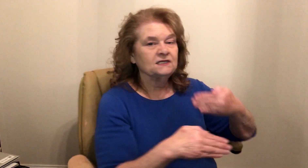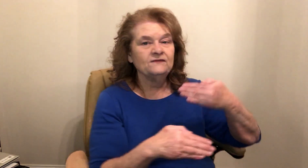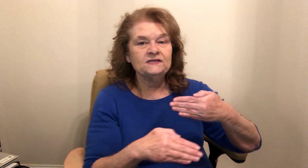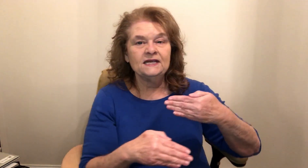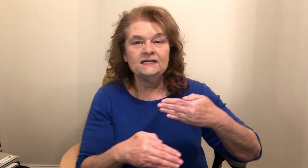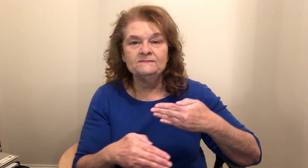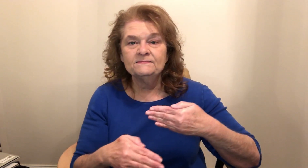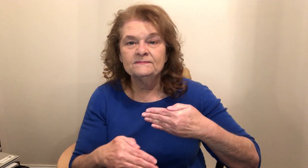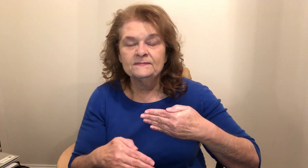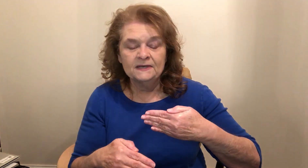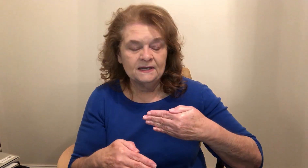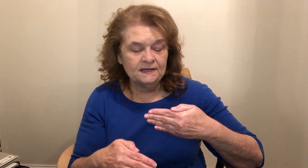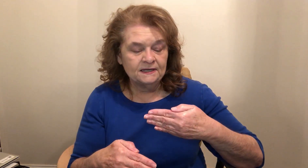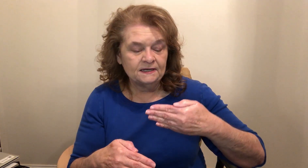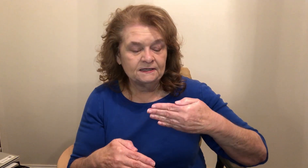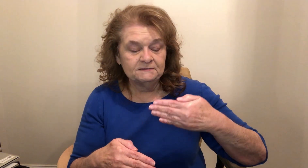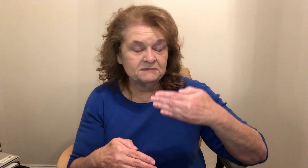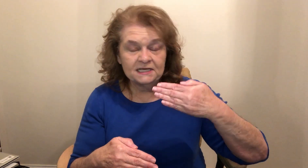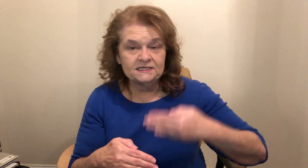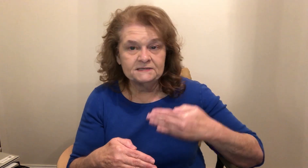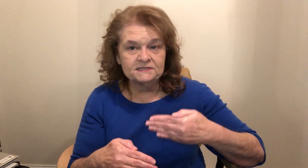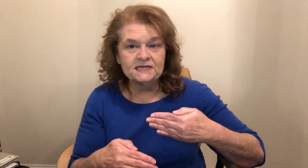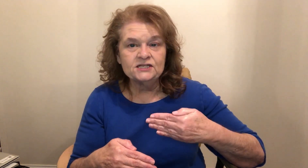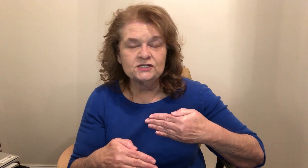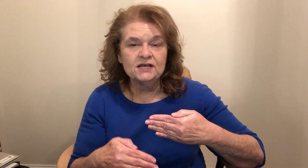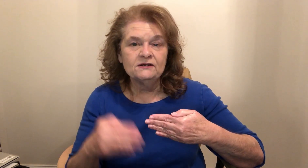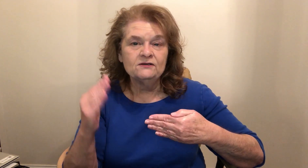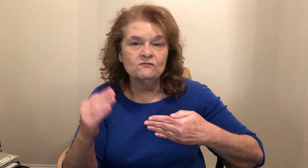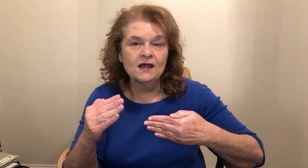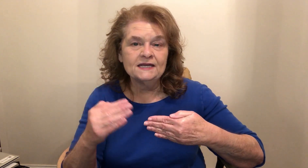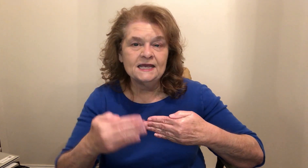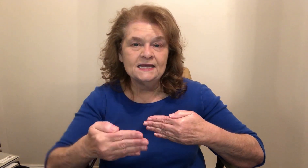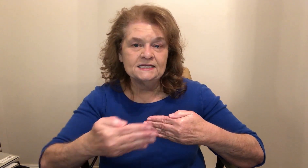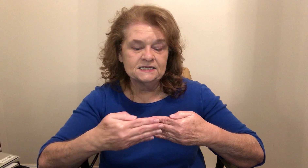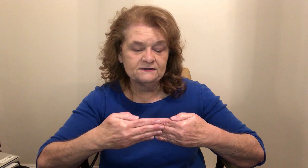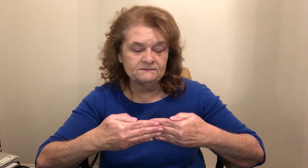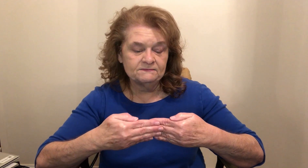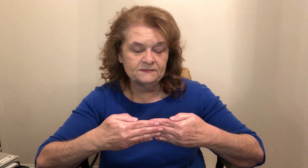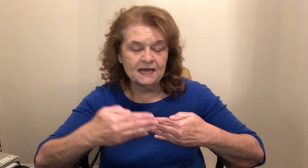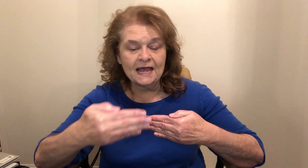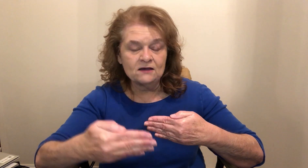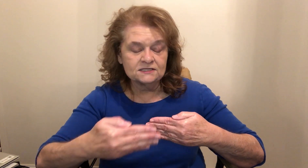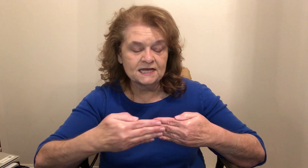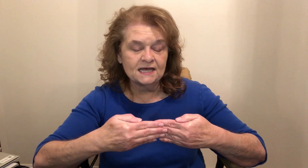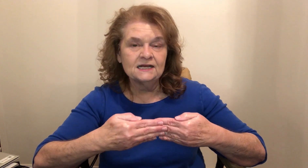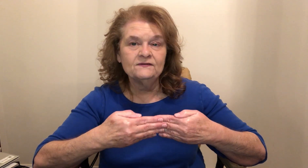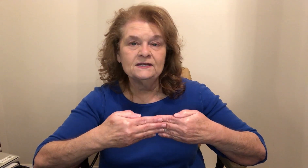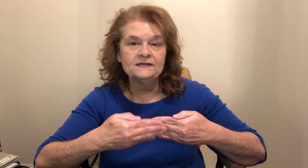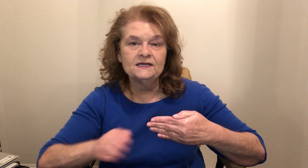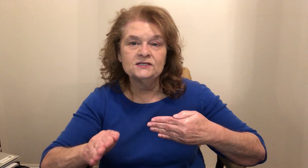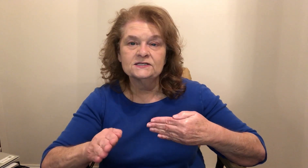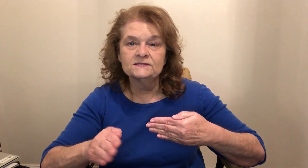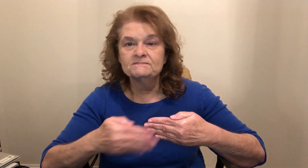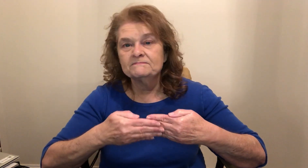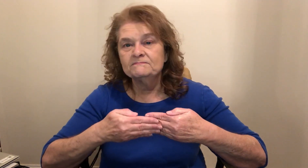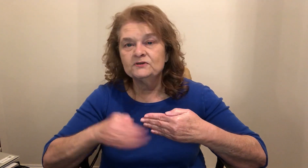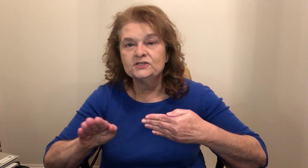left hand is stationary, right hand is in outside of it, and just push it